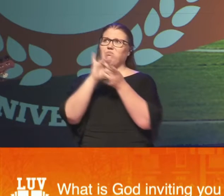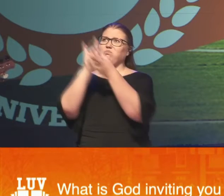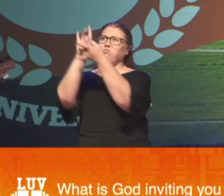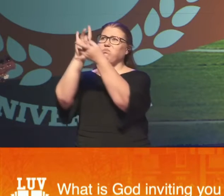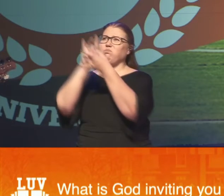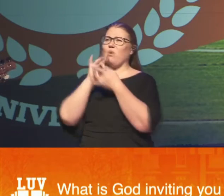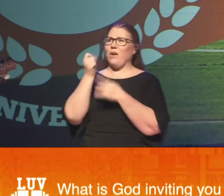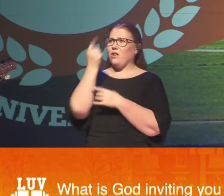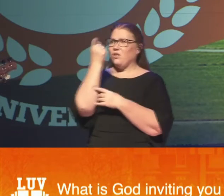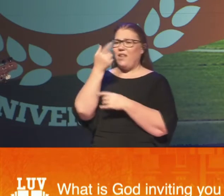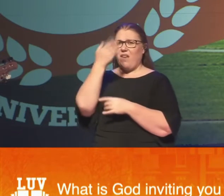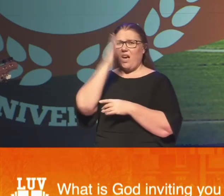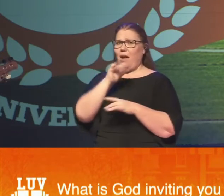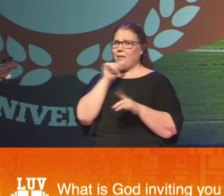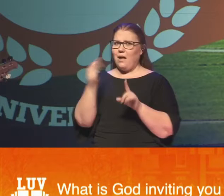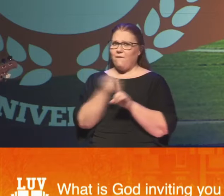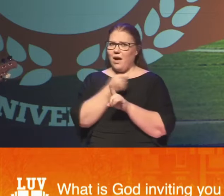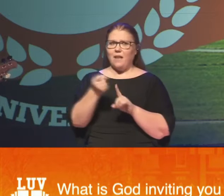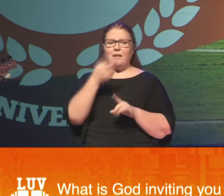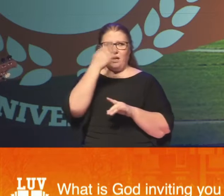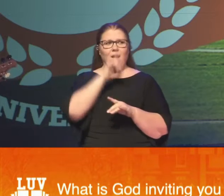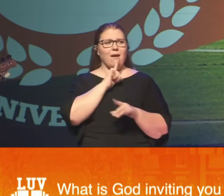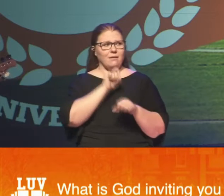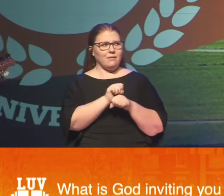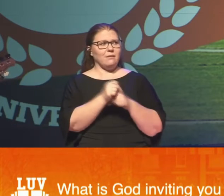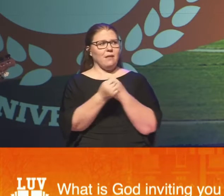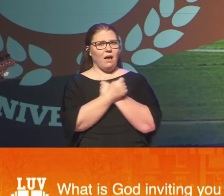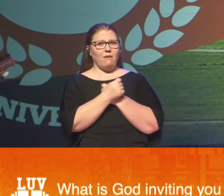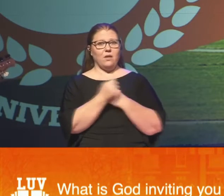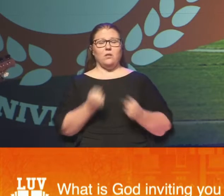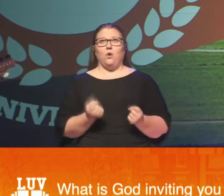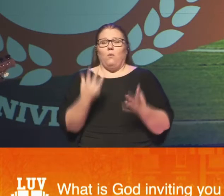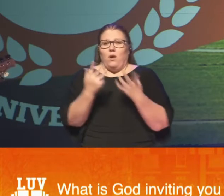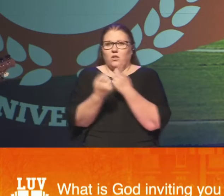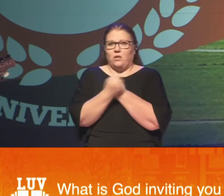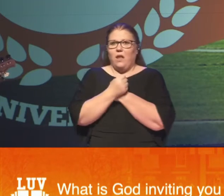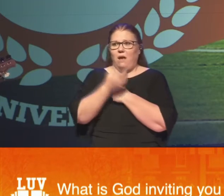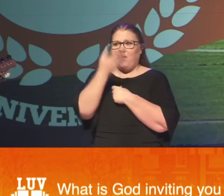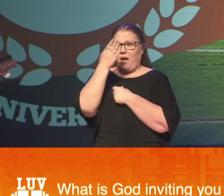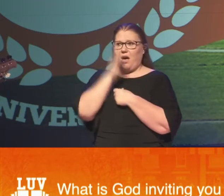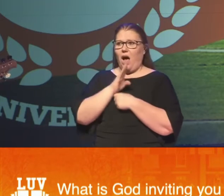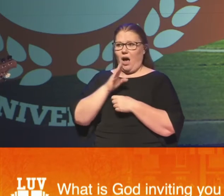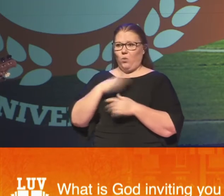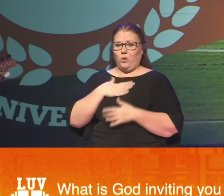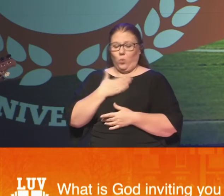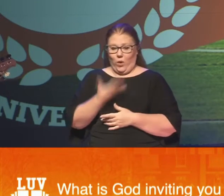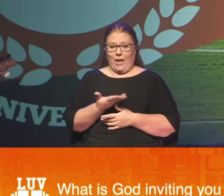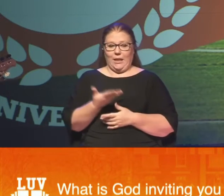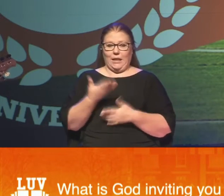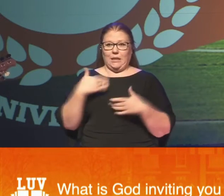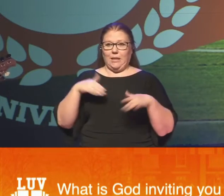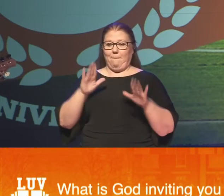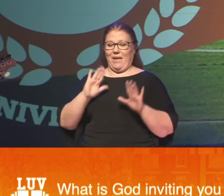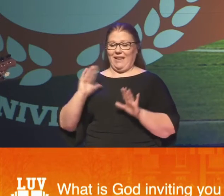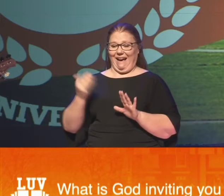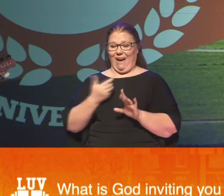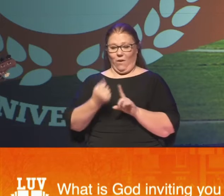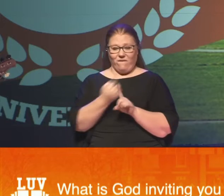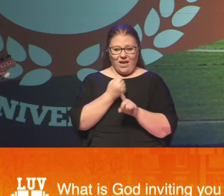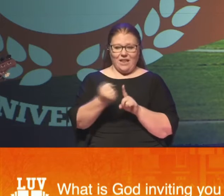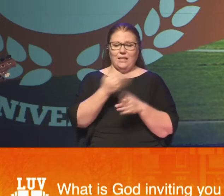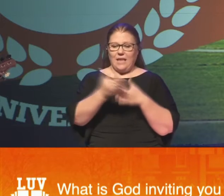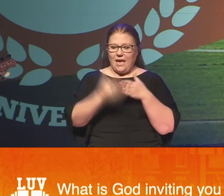violent, that God is love, and God is so much love that God was willing to submit to our violence to end